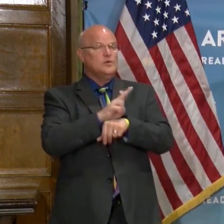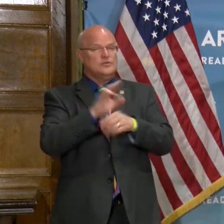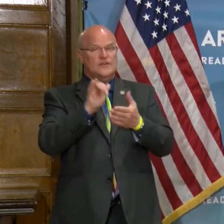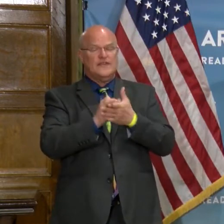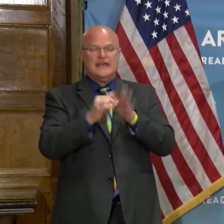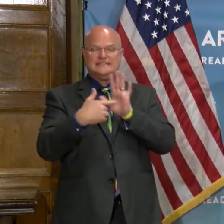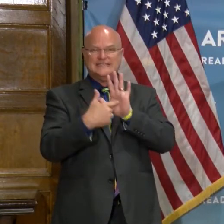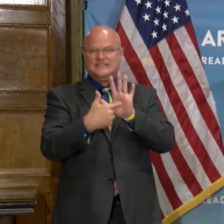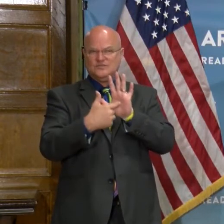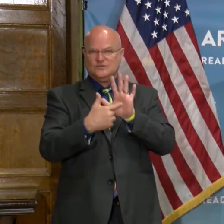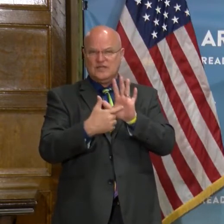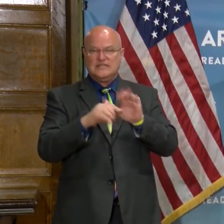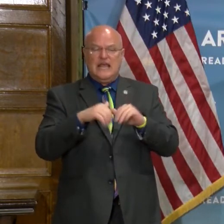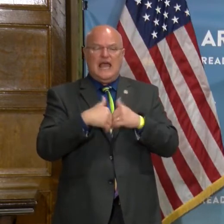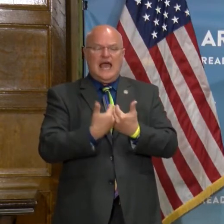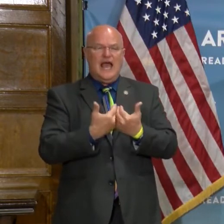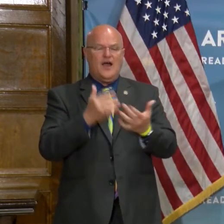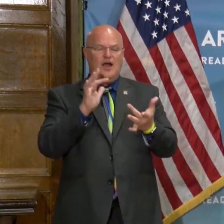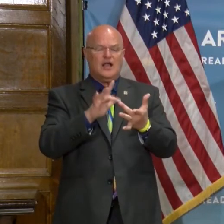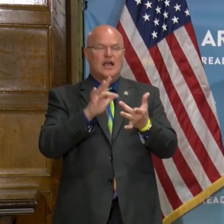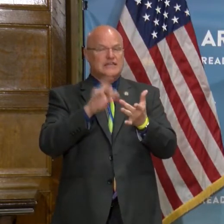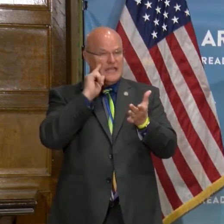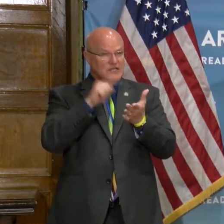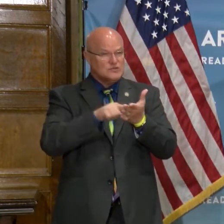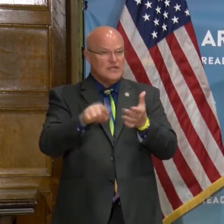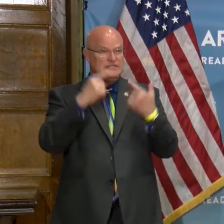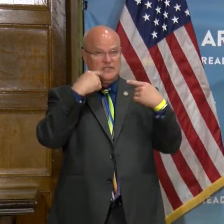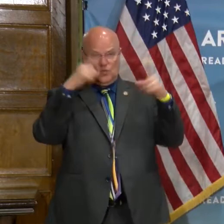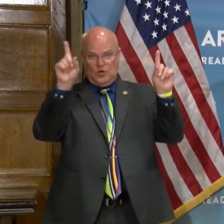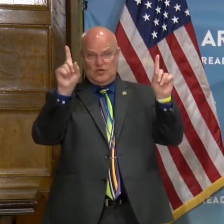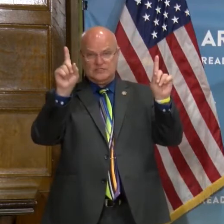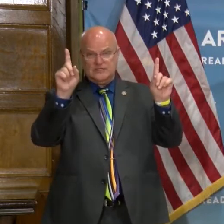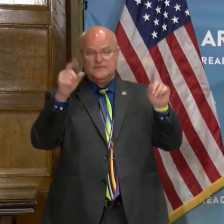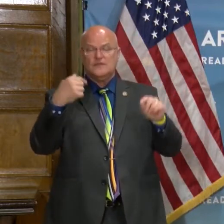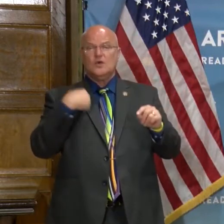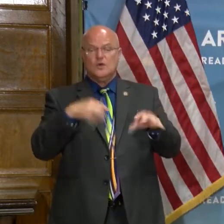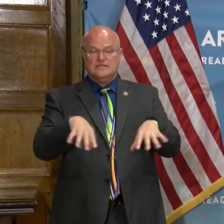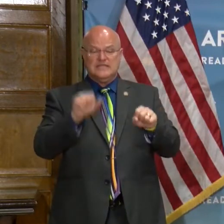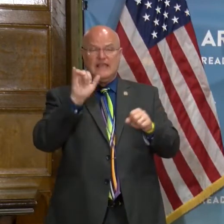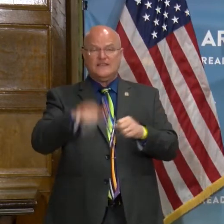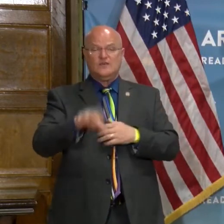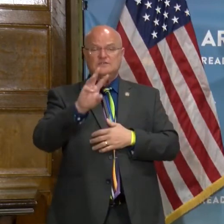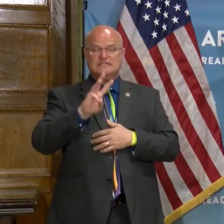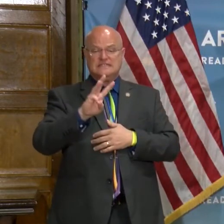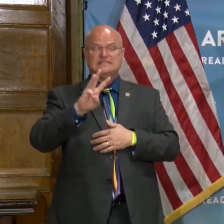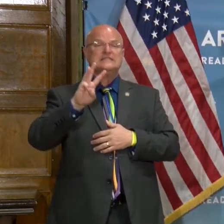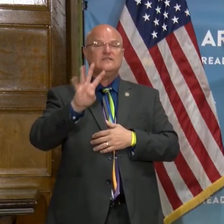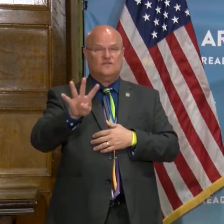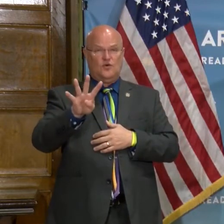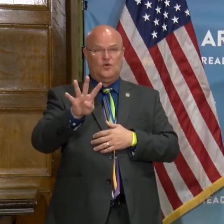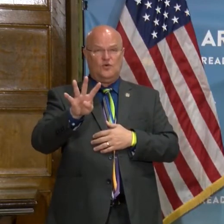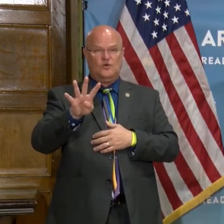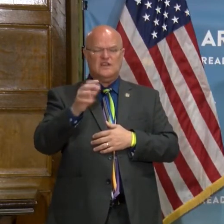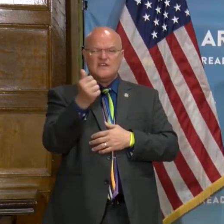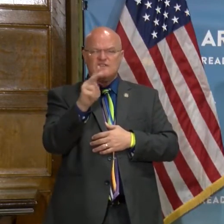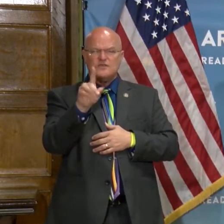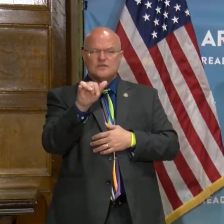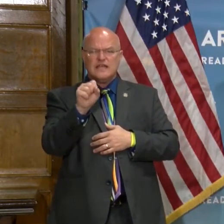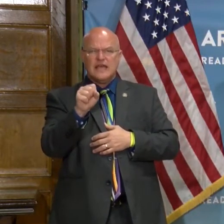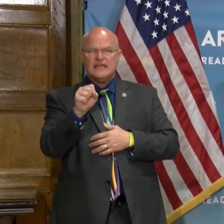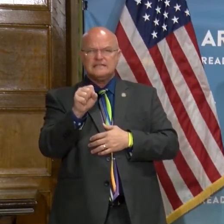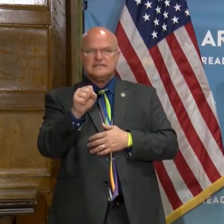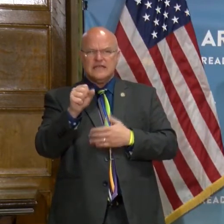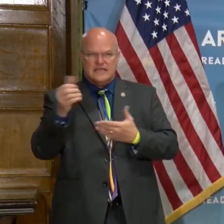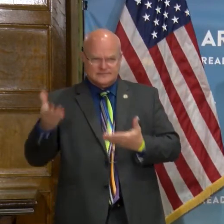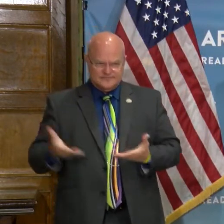as an illustration as to how contact tracing works. So we're going to take those 64 in a couple of days and bring it back